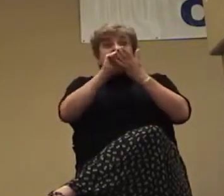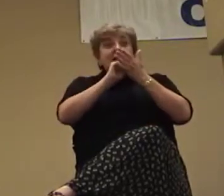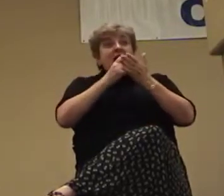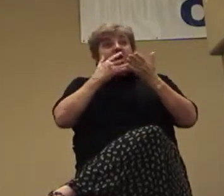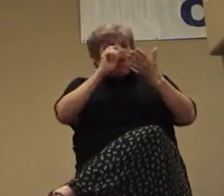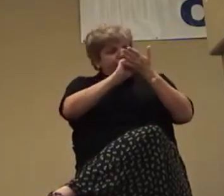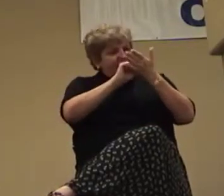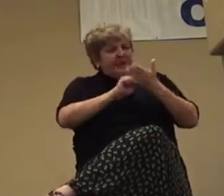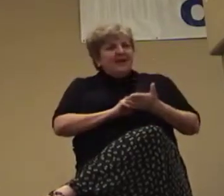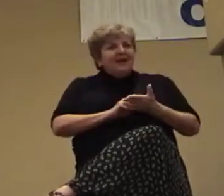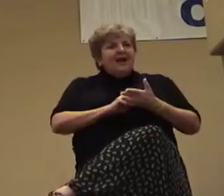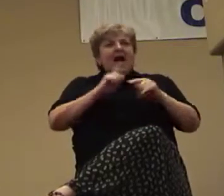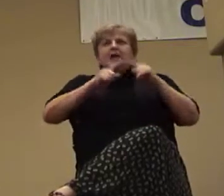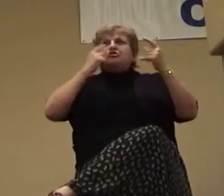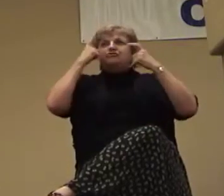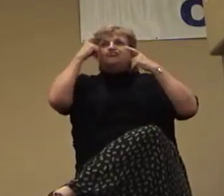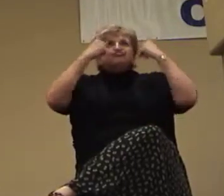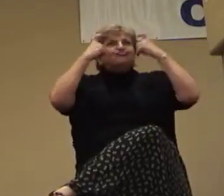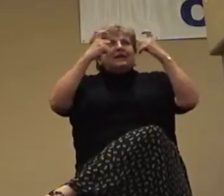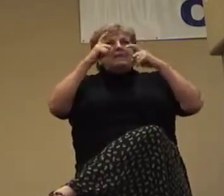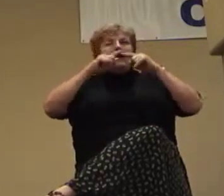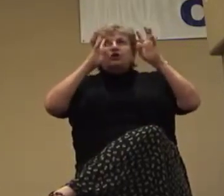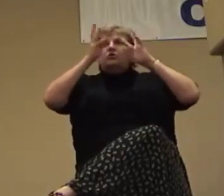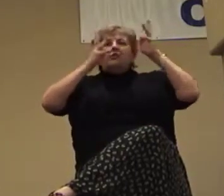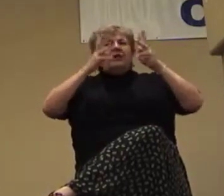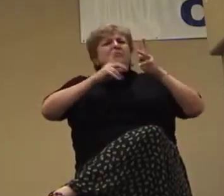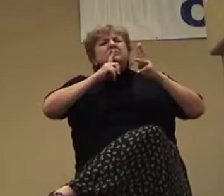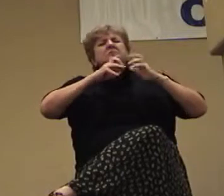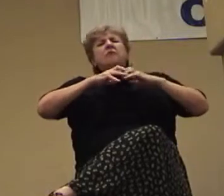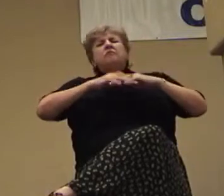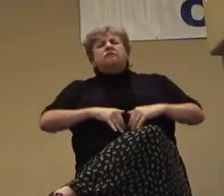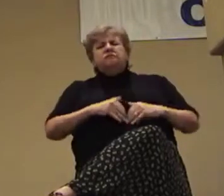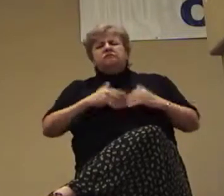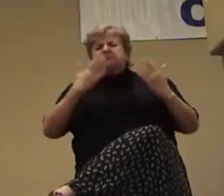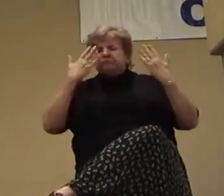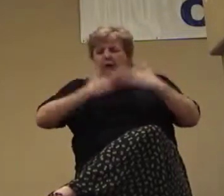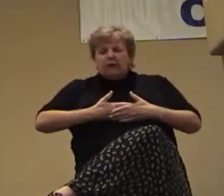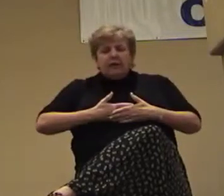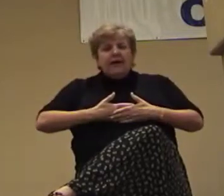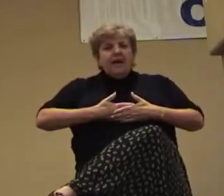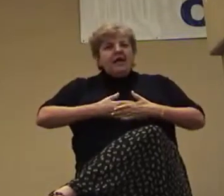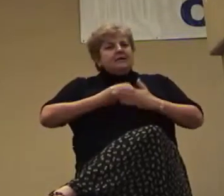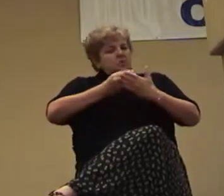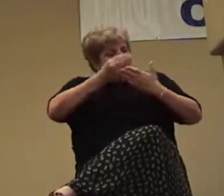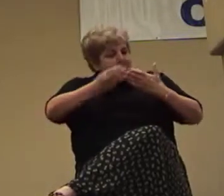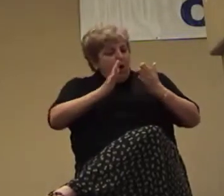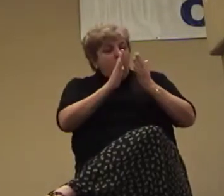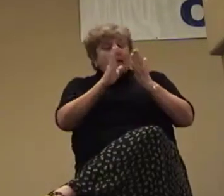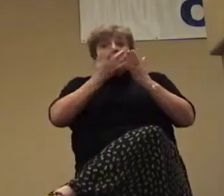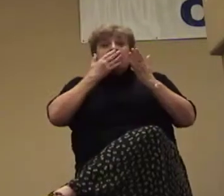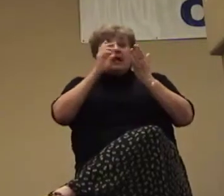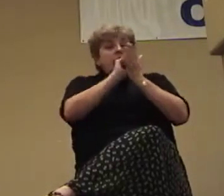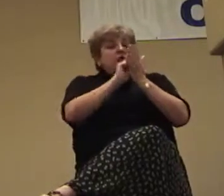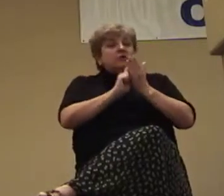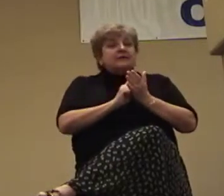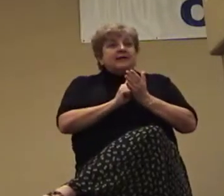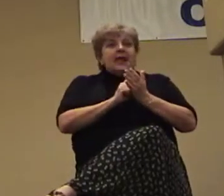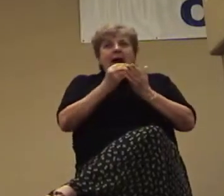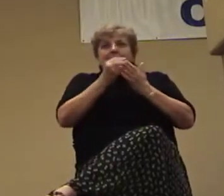couldn't dream. I couldn't create anymore. I was so broken. And so I got coloring books. I had the 64 box of crayons. I want you to know I